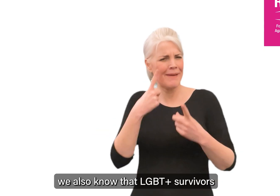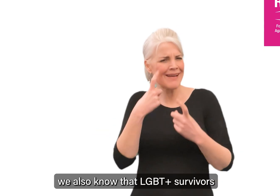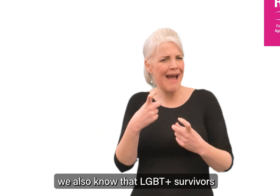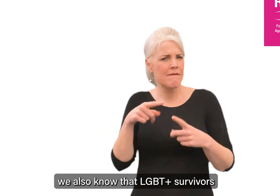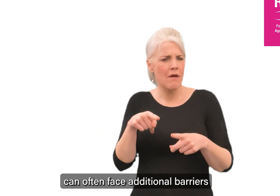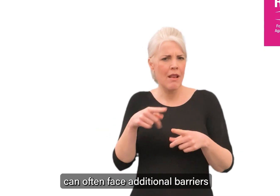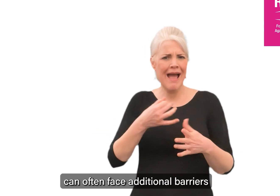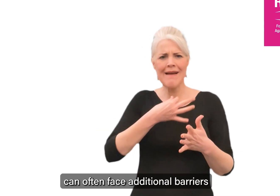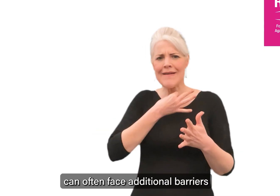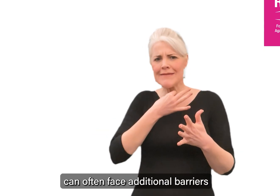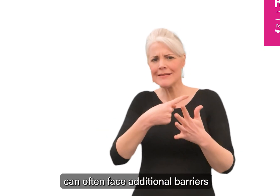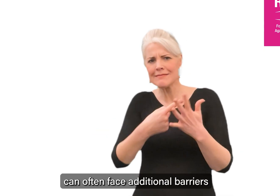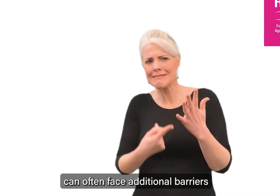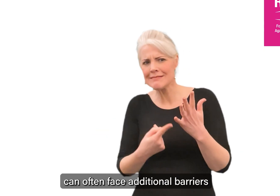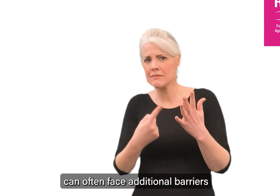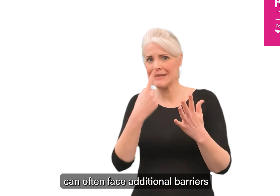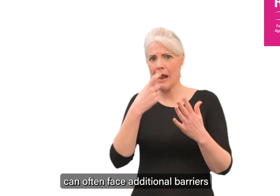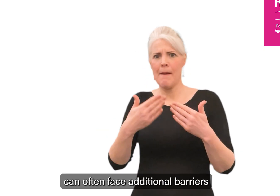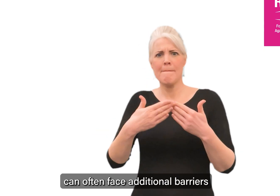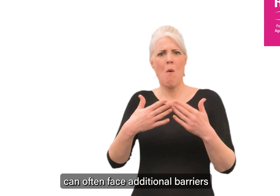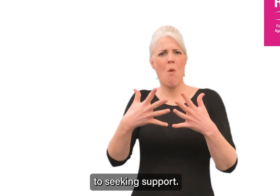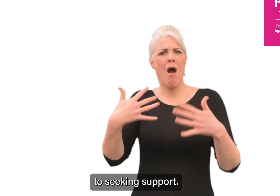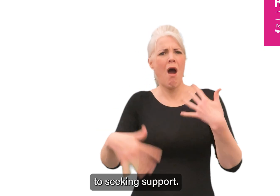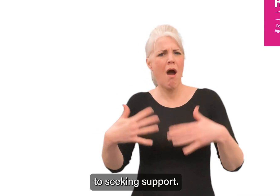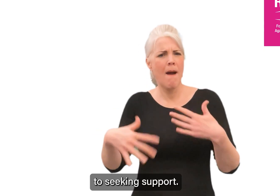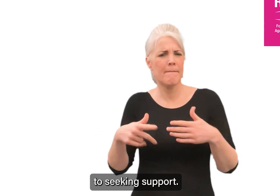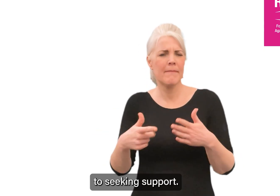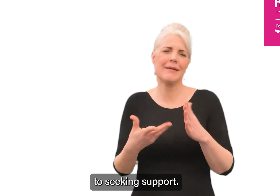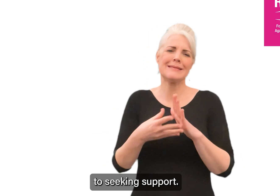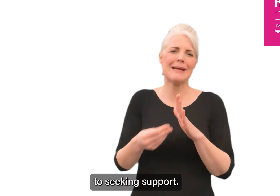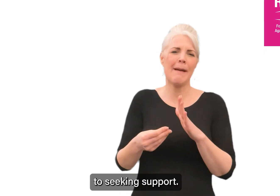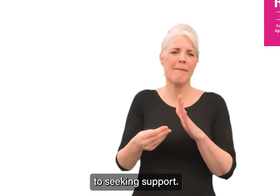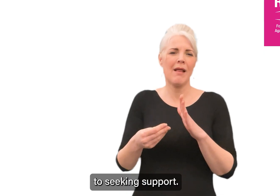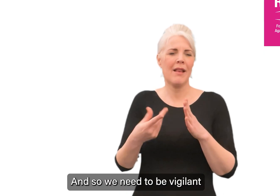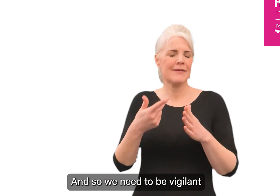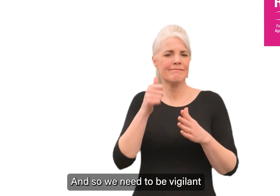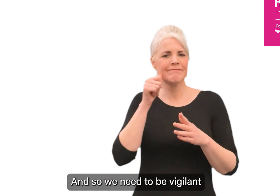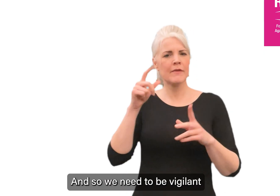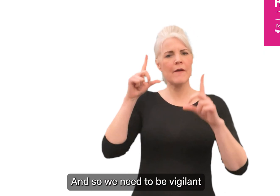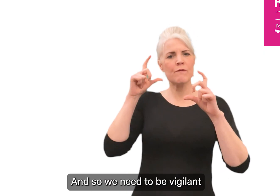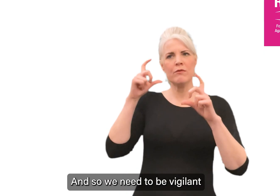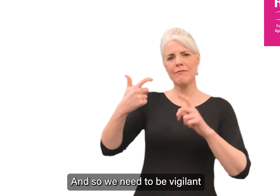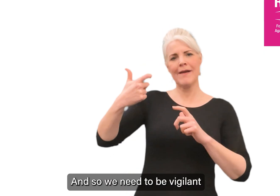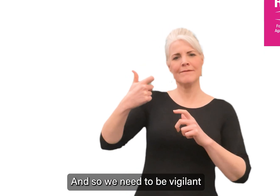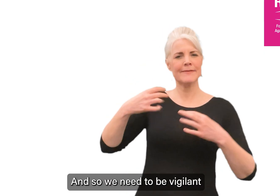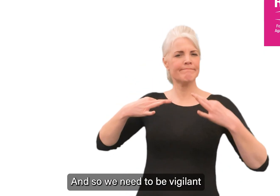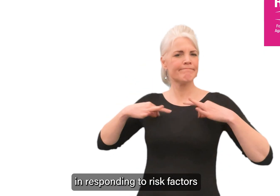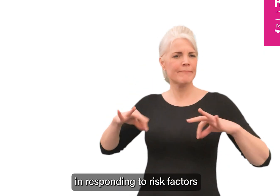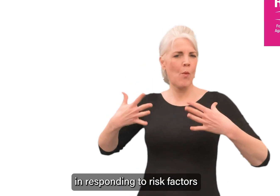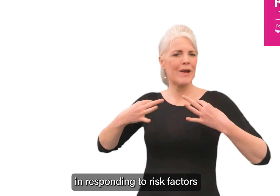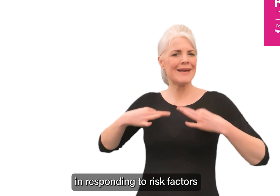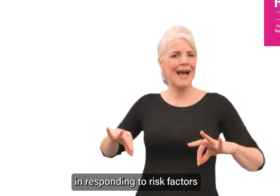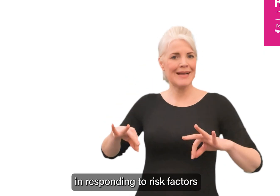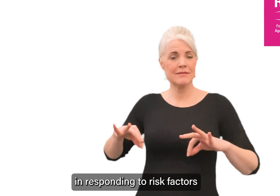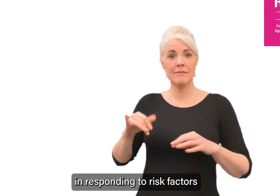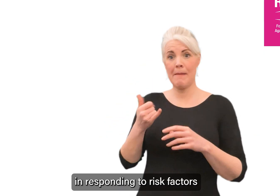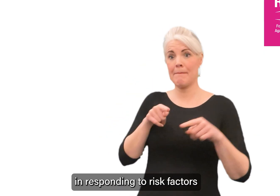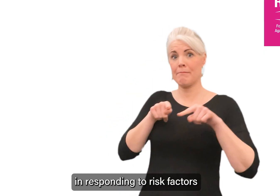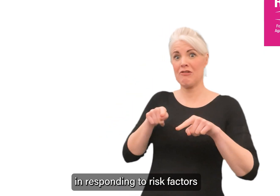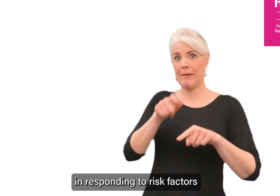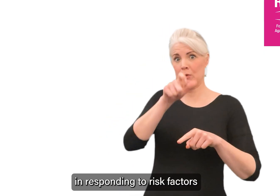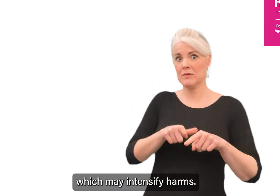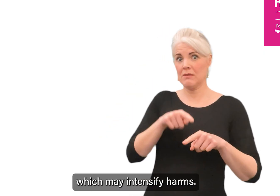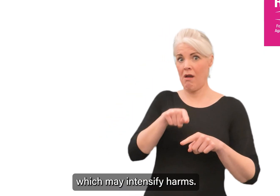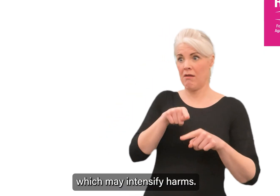plus survivors can often face additional barriers to seeking support. And so we need to be vigilant in responding to